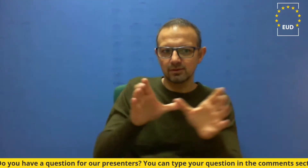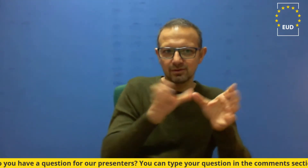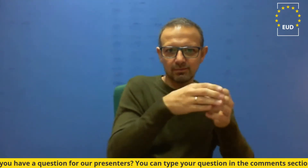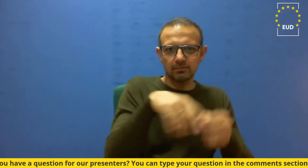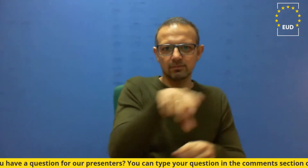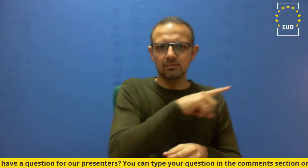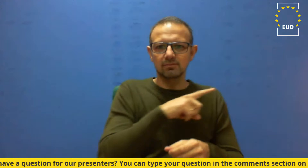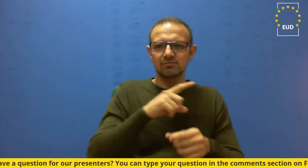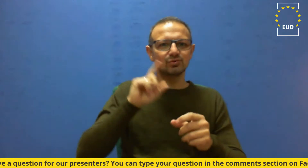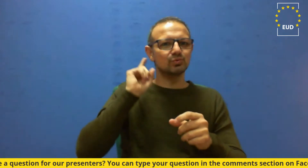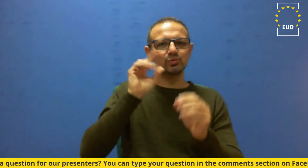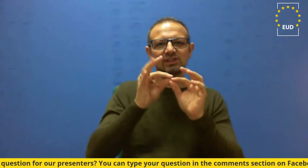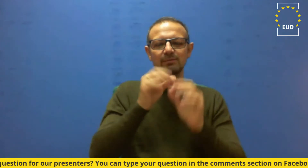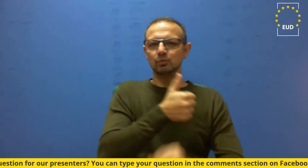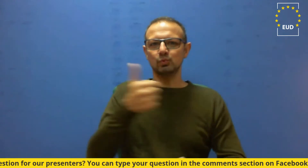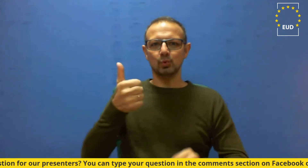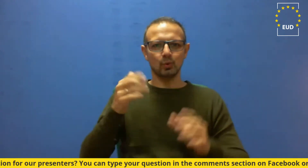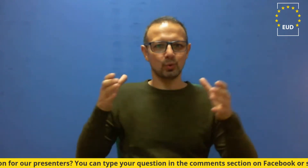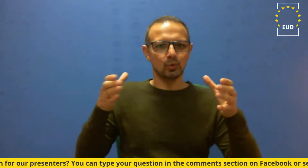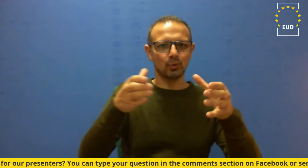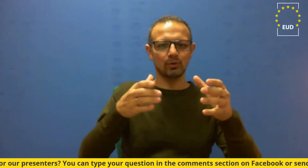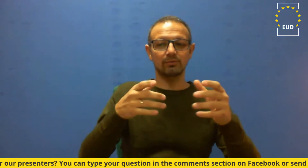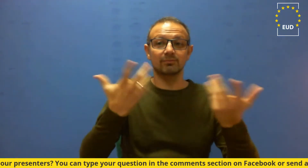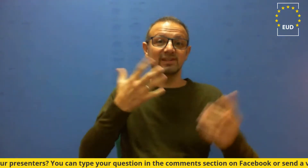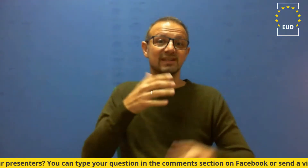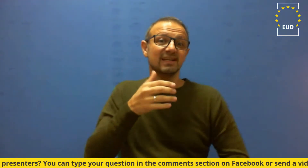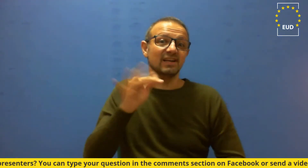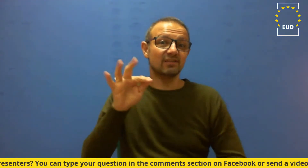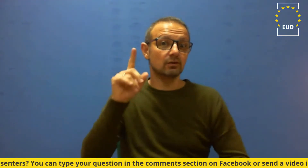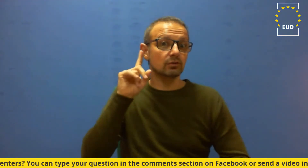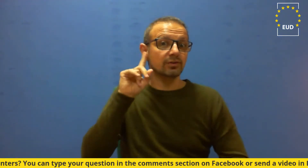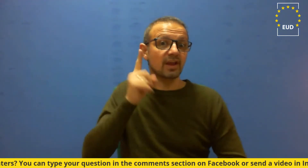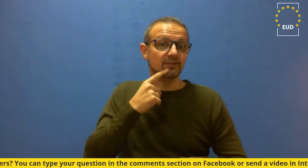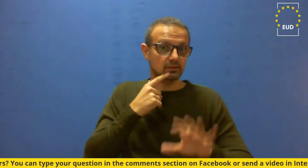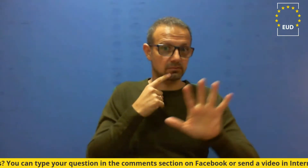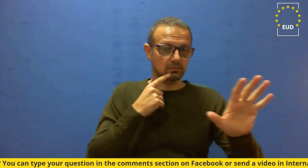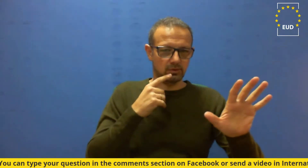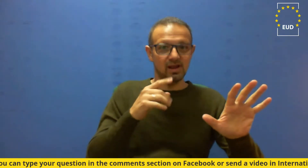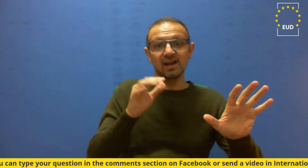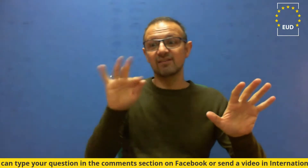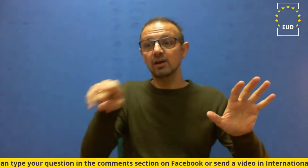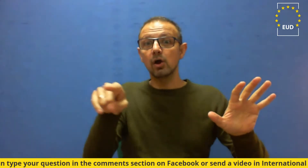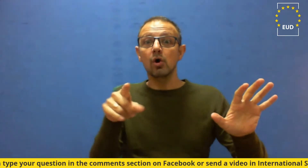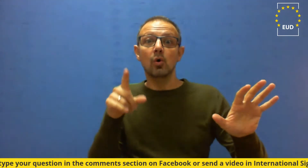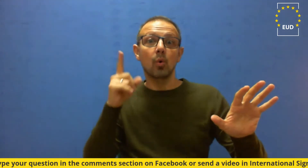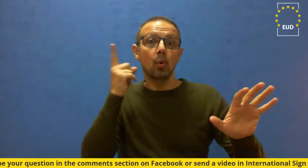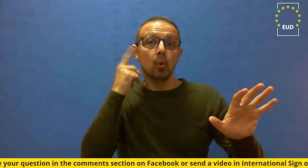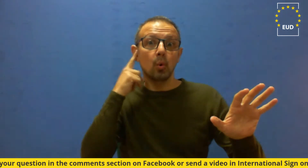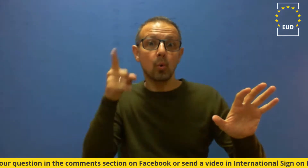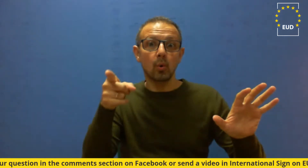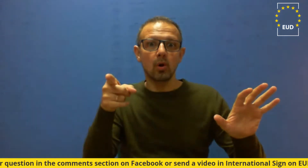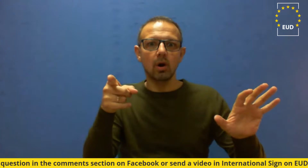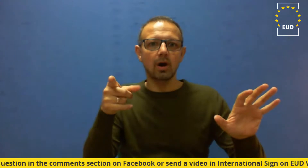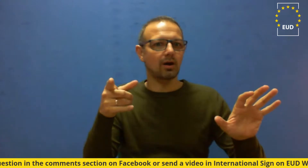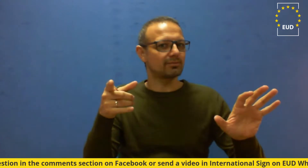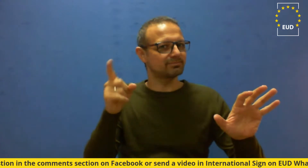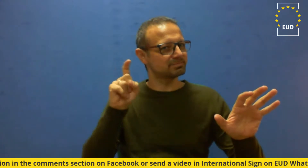It's very important that the deaf community is involved. It's also important that we work together with the sign language